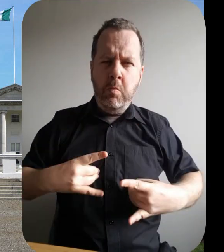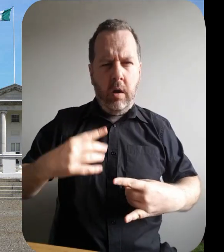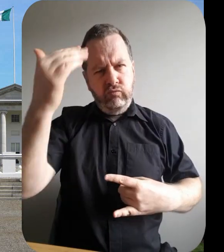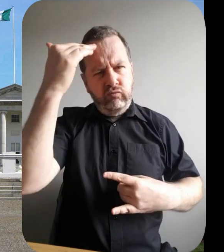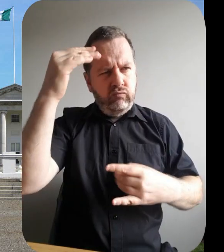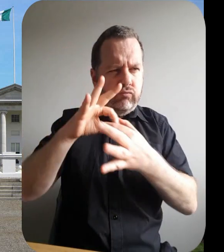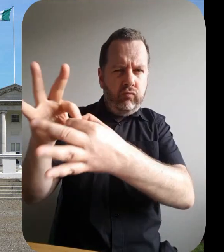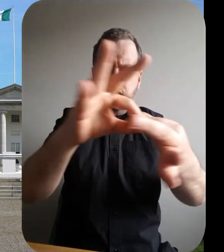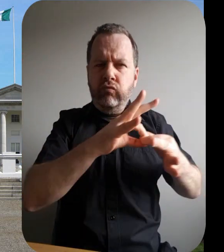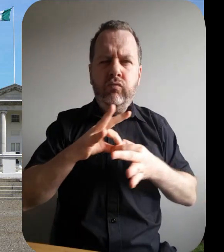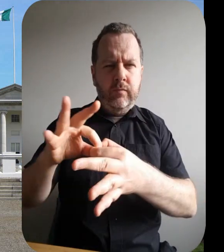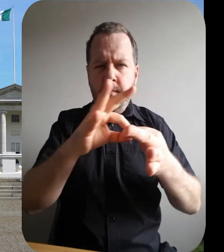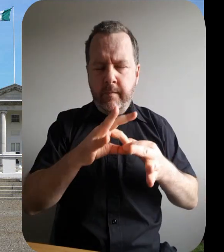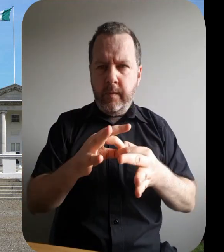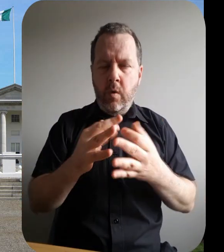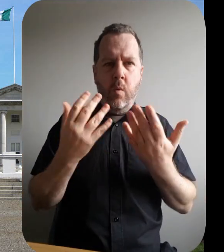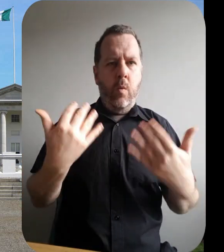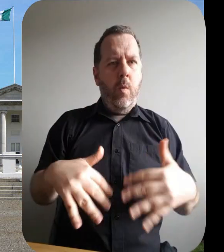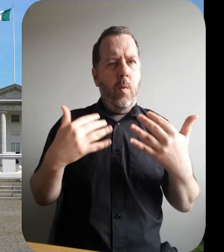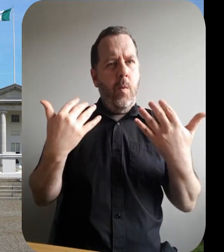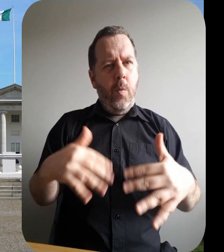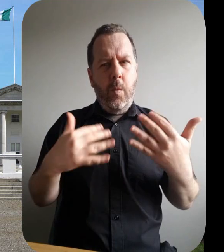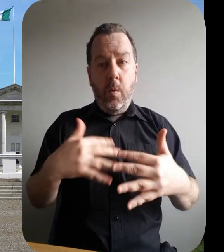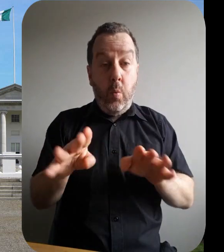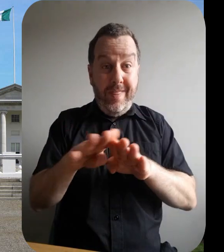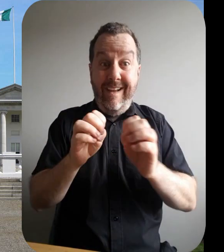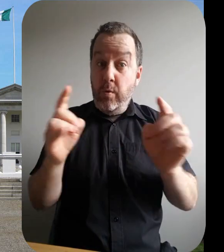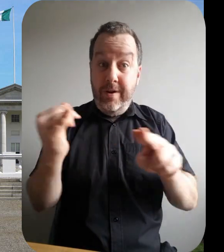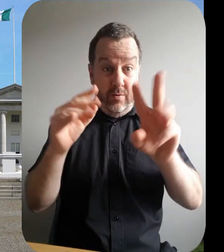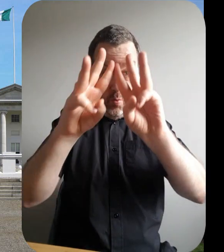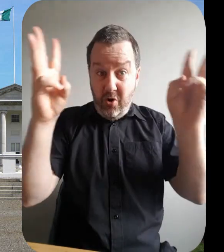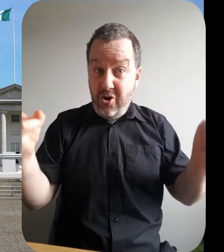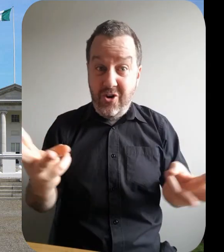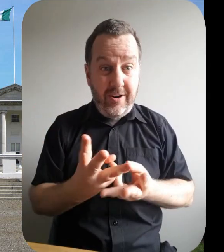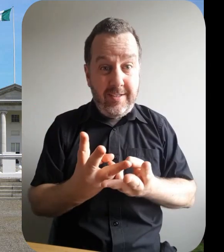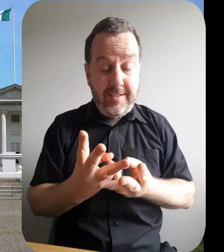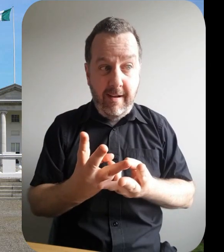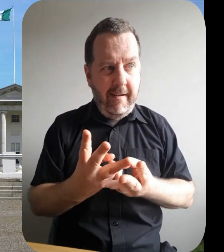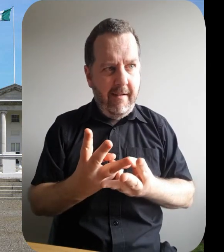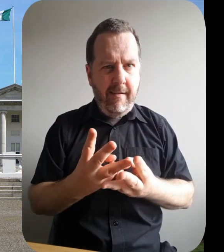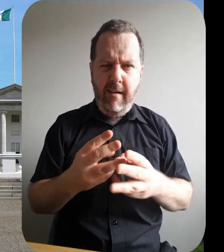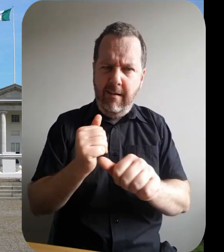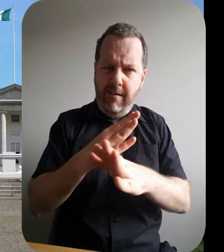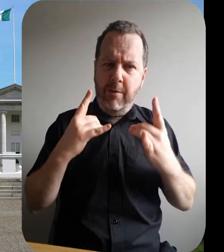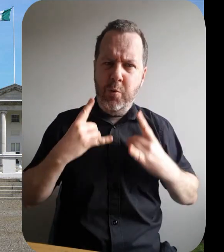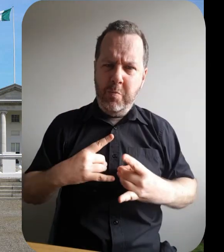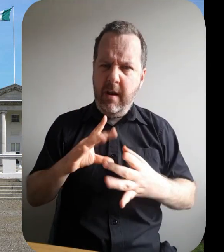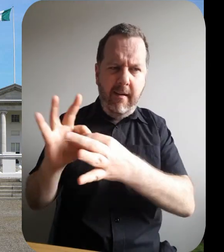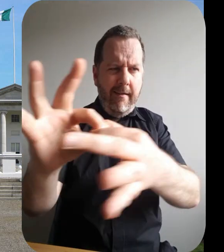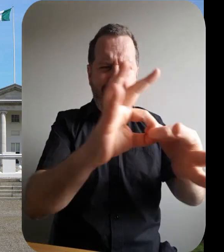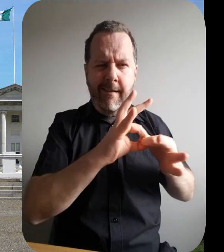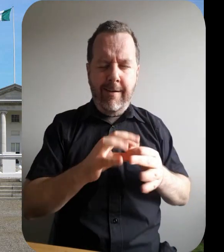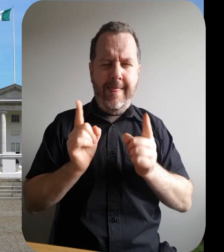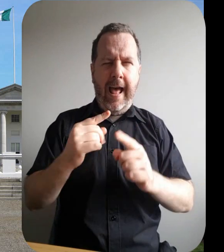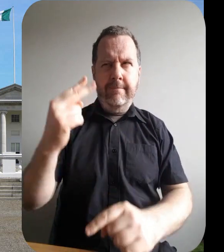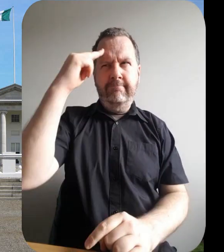shared humanity with all those with whom we share this vulnerable planet that we will be enabled